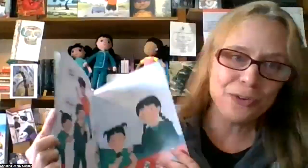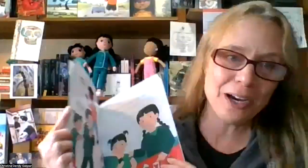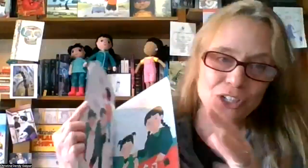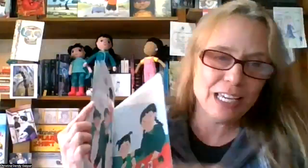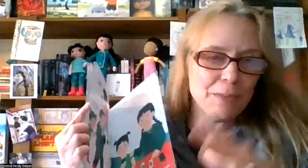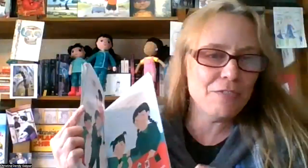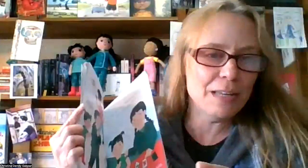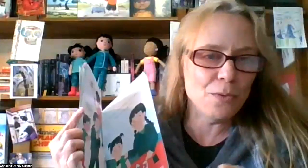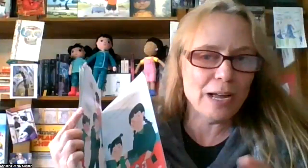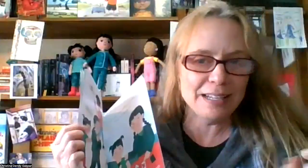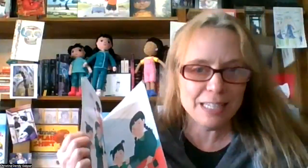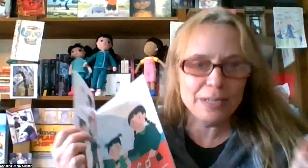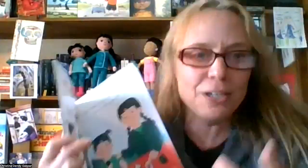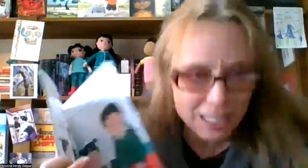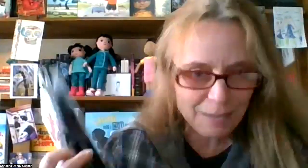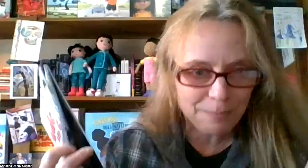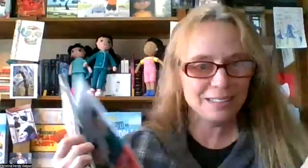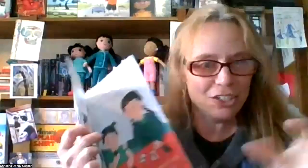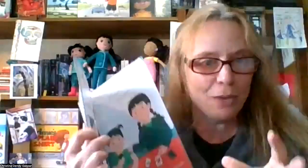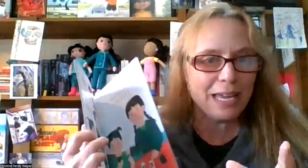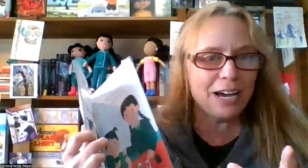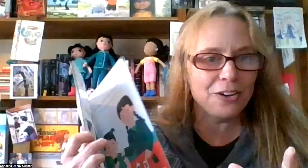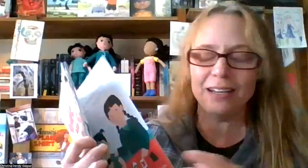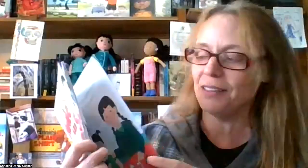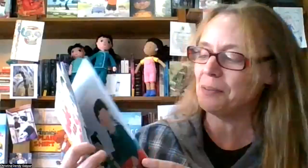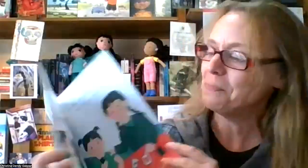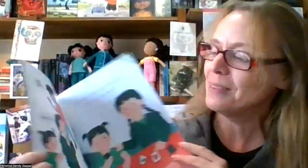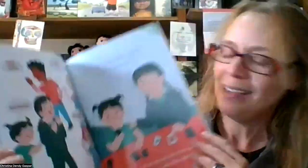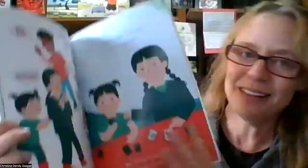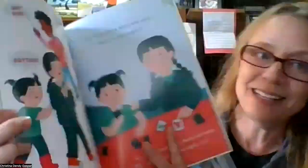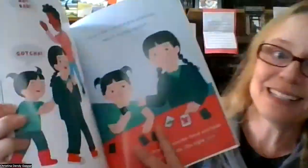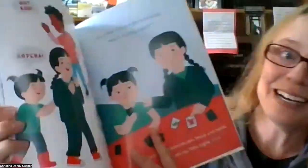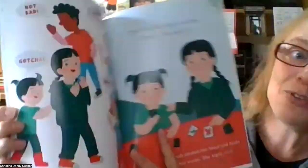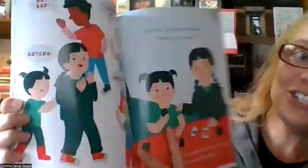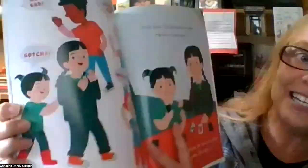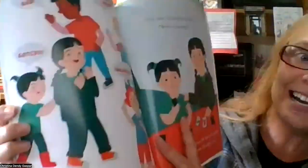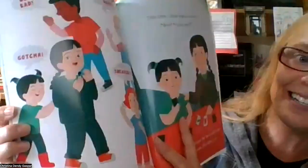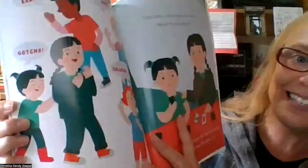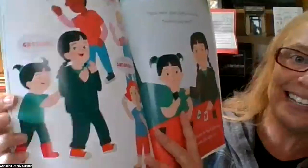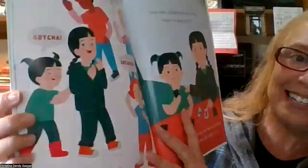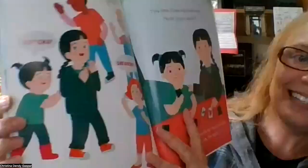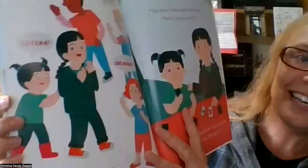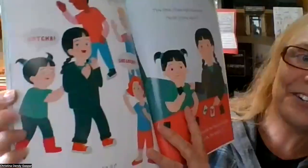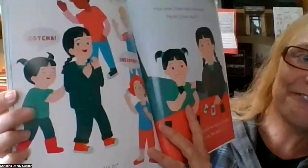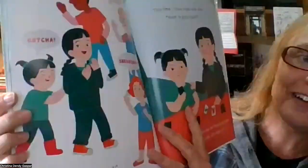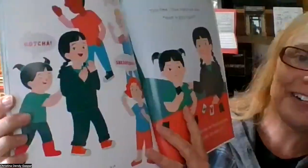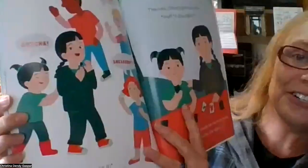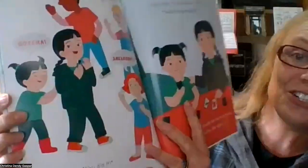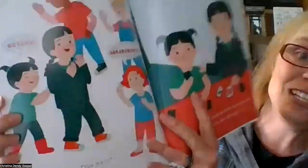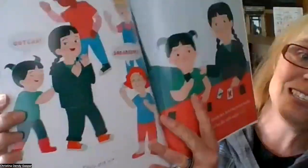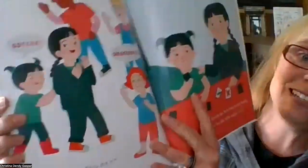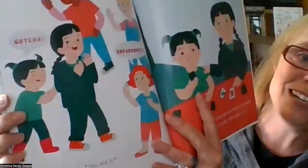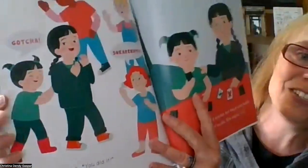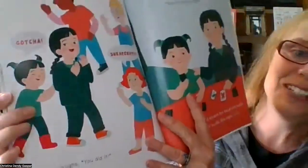then all throughout, she kept giving them away and somebody else kept jumping out and getting them. And then this time she got to stay hidden and they couldn't find